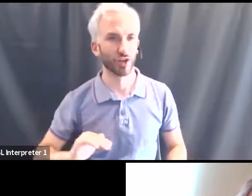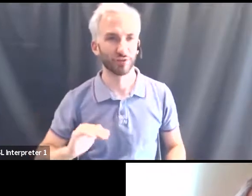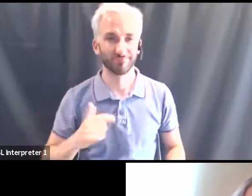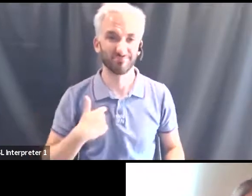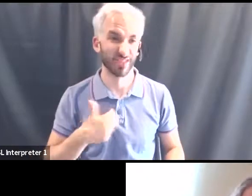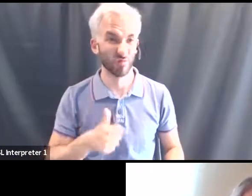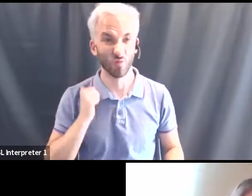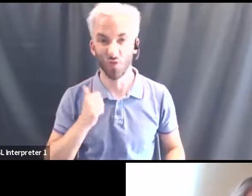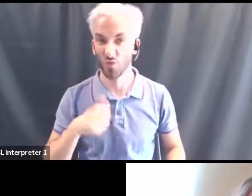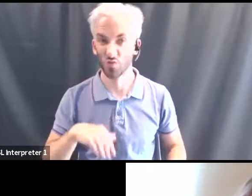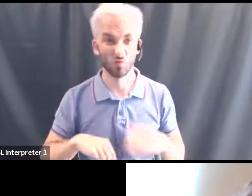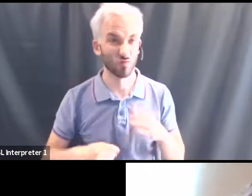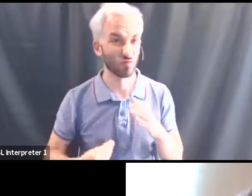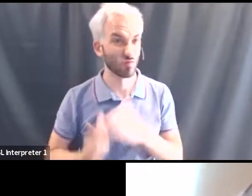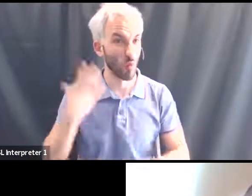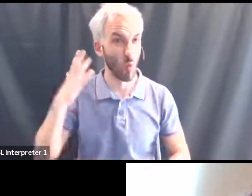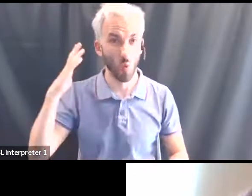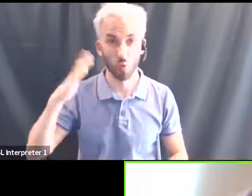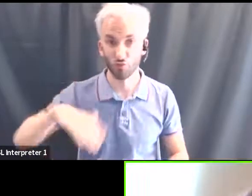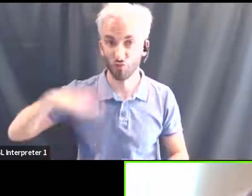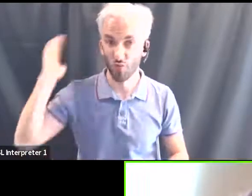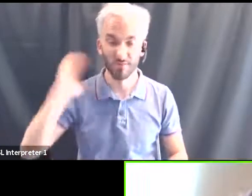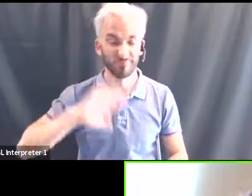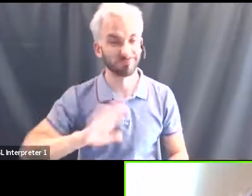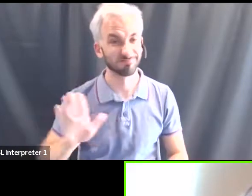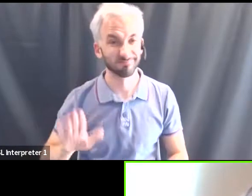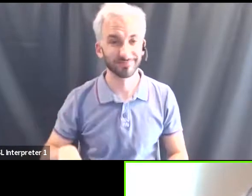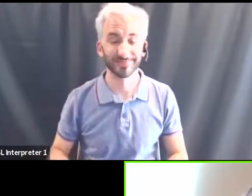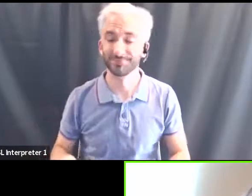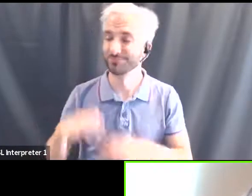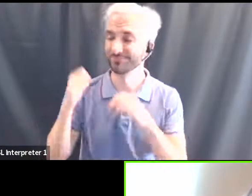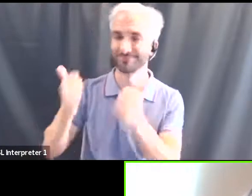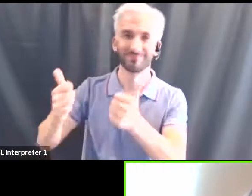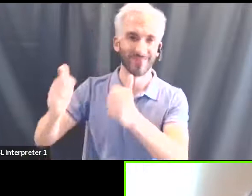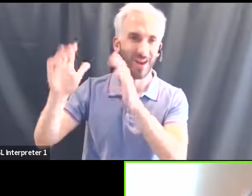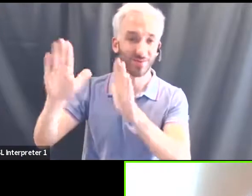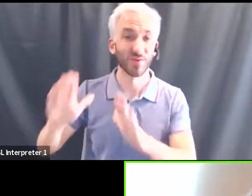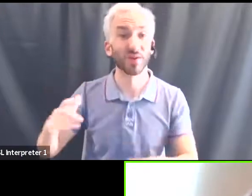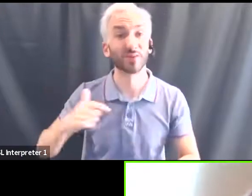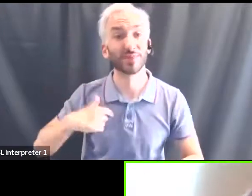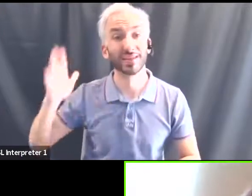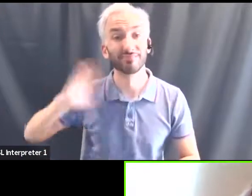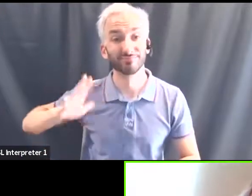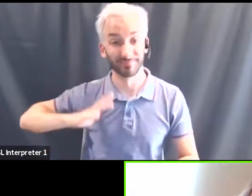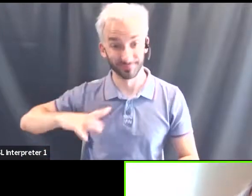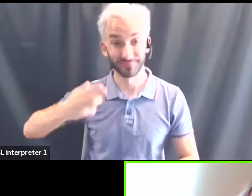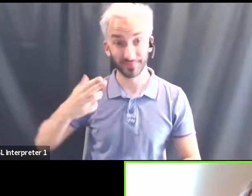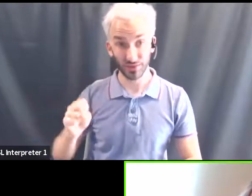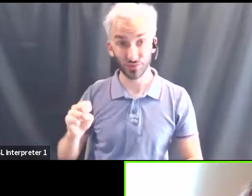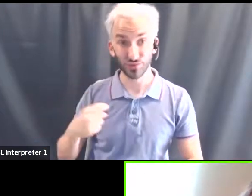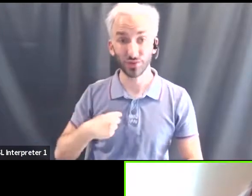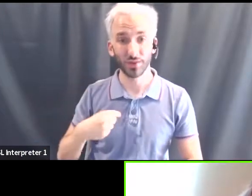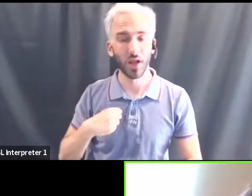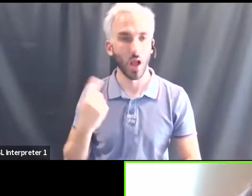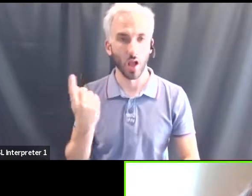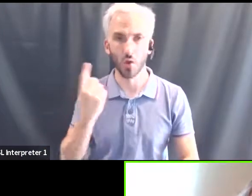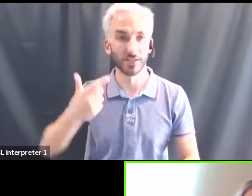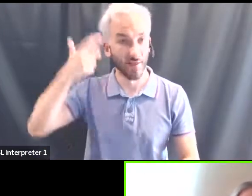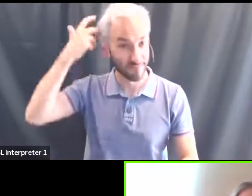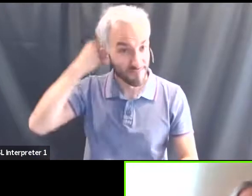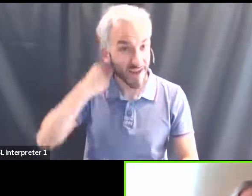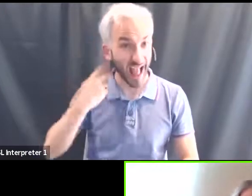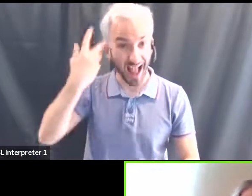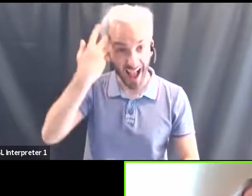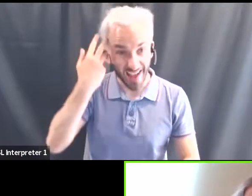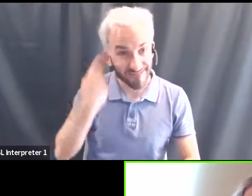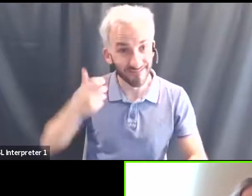So that's how. That's awesome. When I was in high school, I would flatten my hair using a